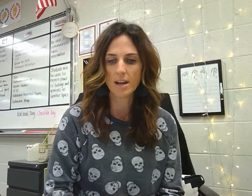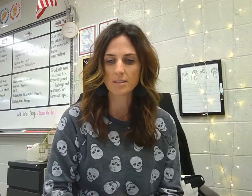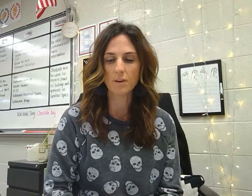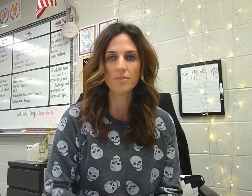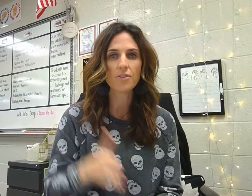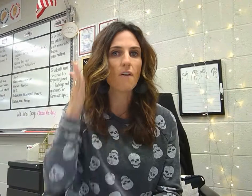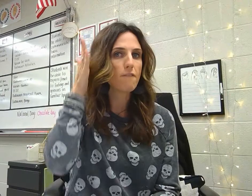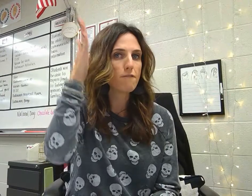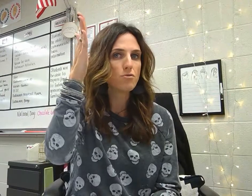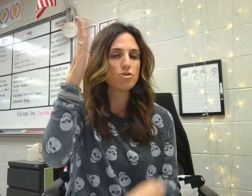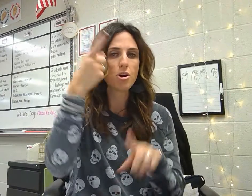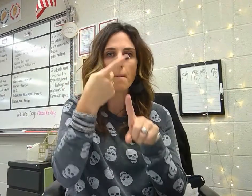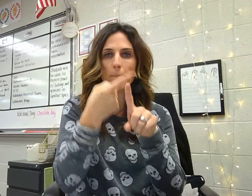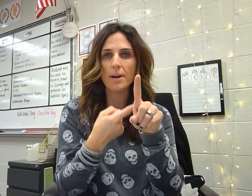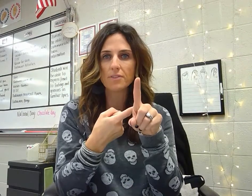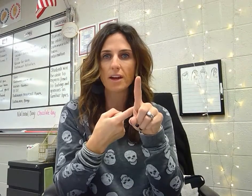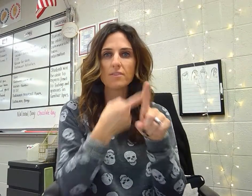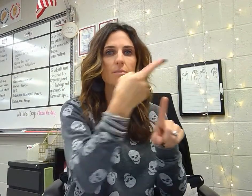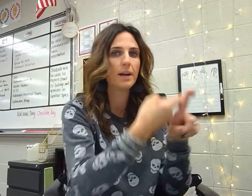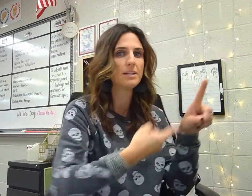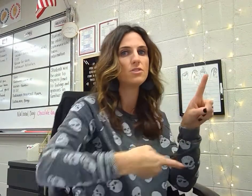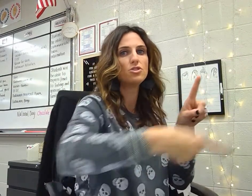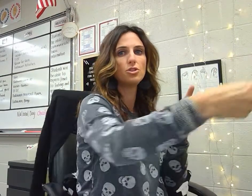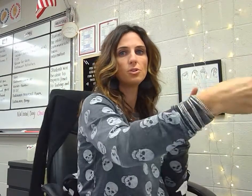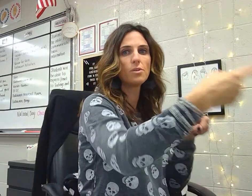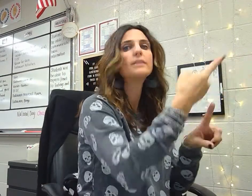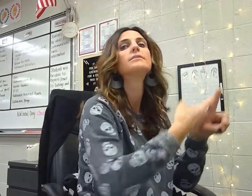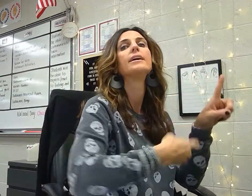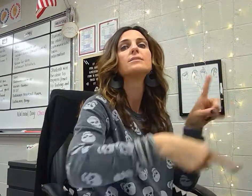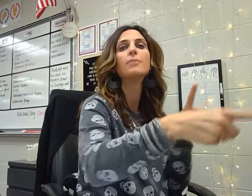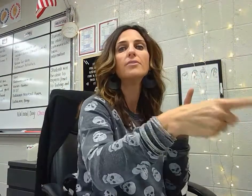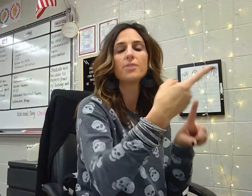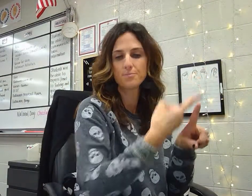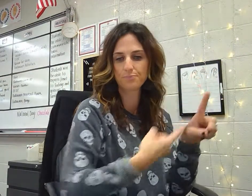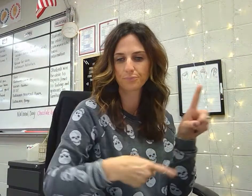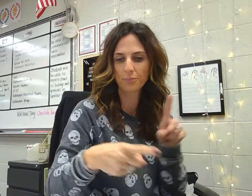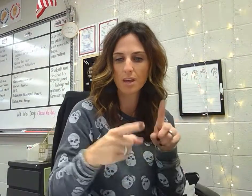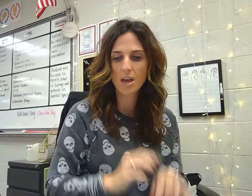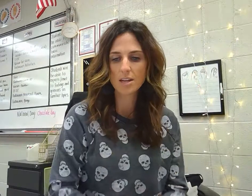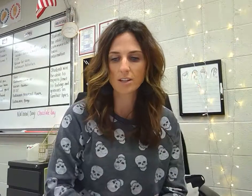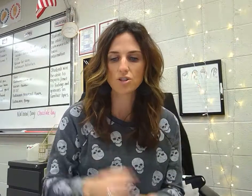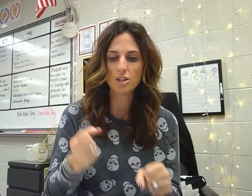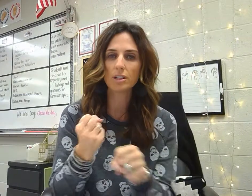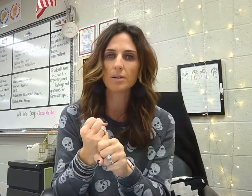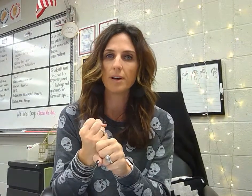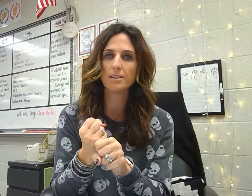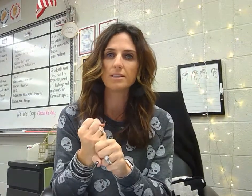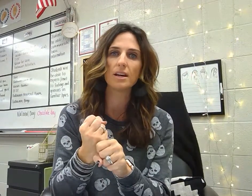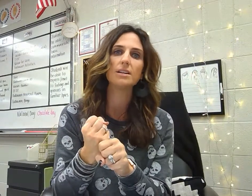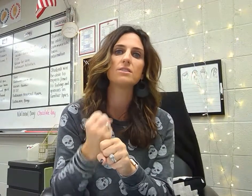Next month, future month, kind of combining the two, next month. Next year, combine the signs